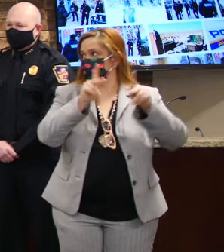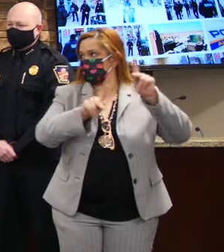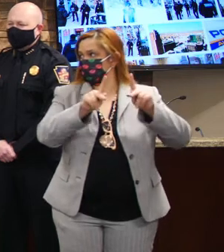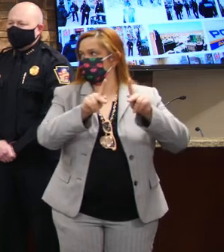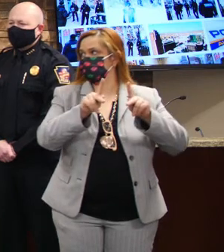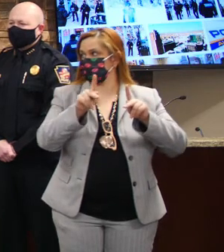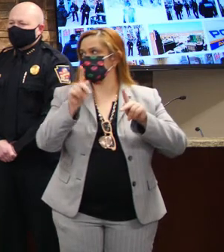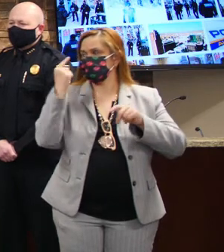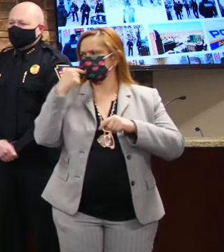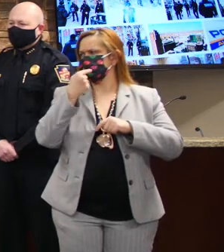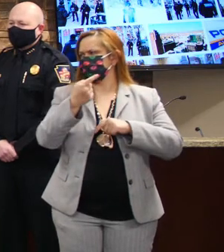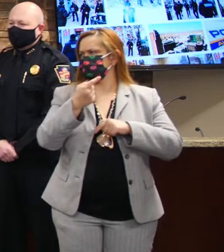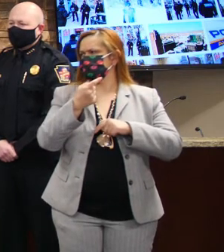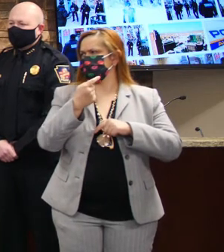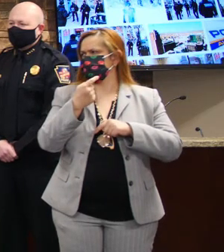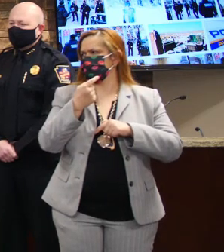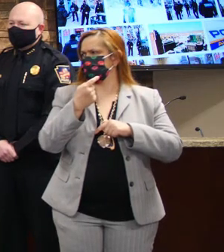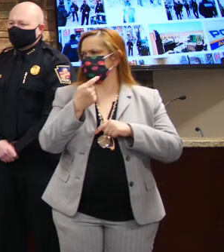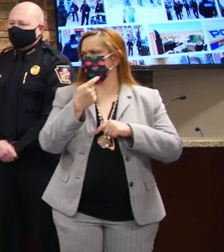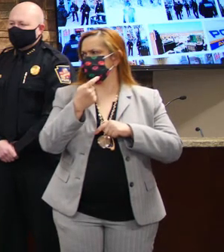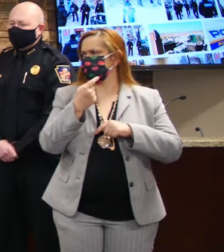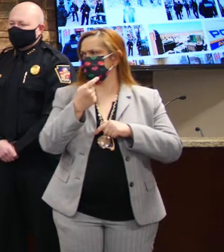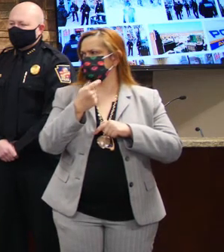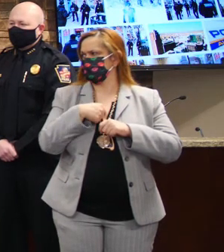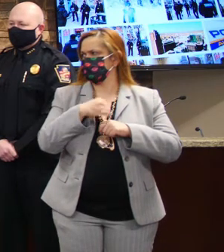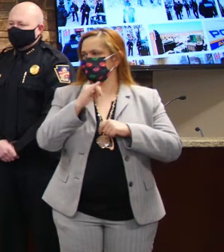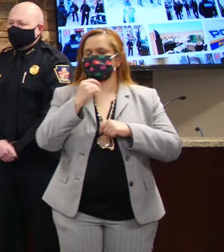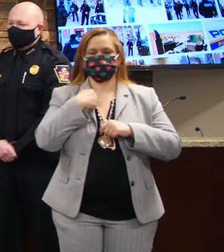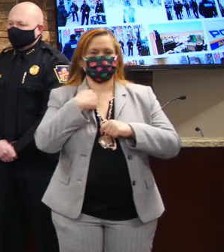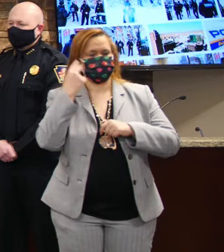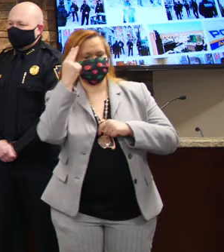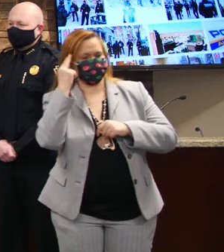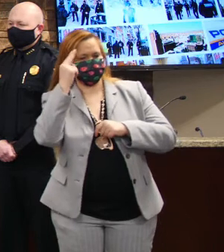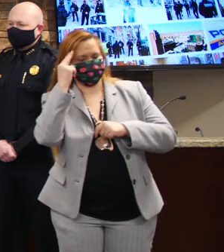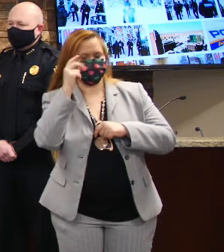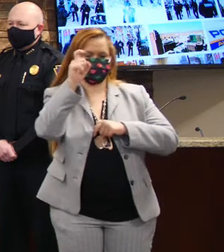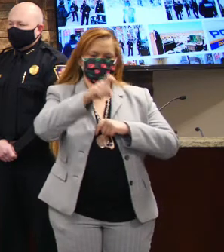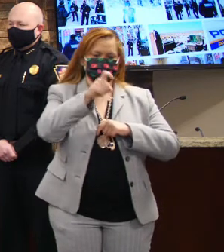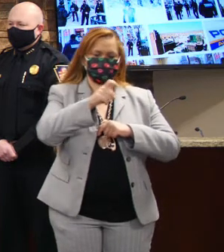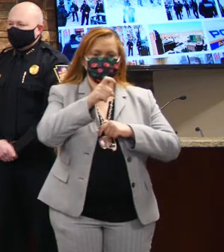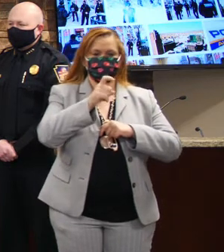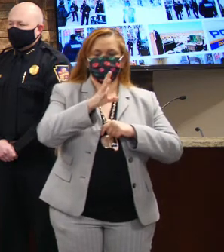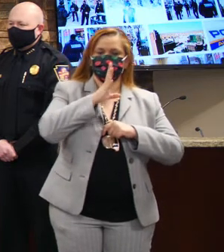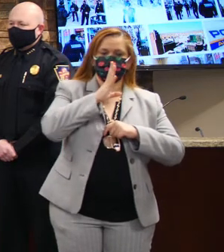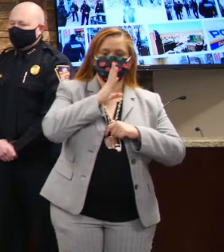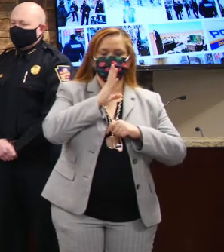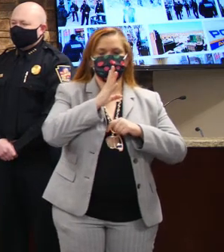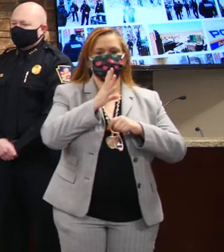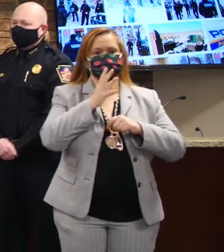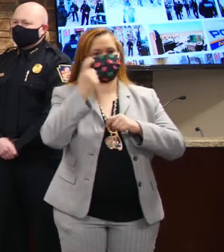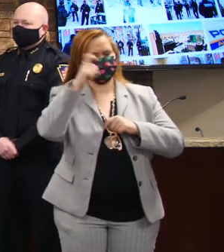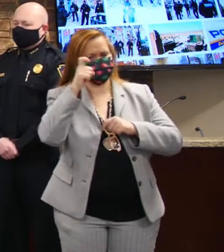more relationships with others. And I think it's